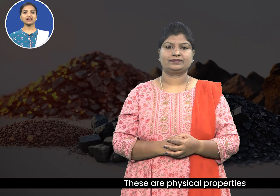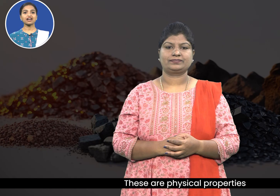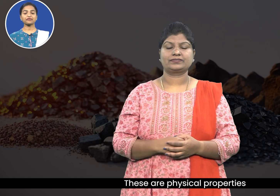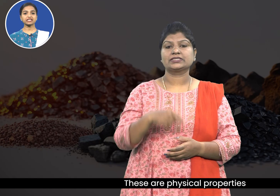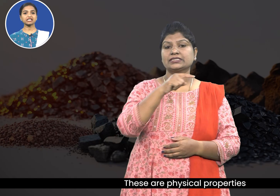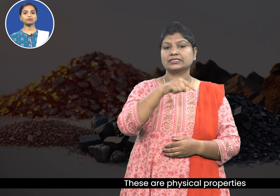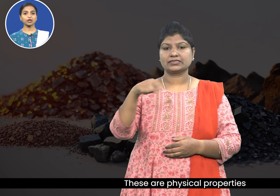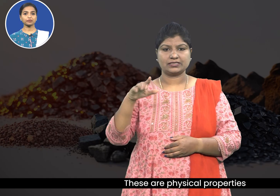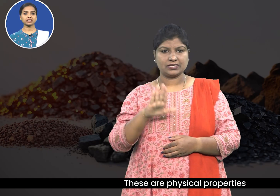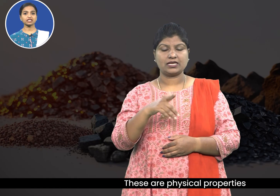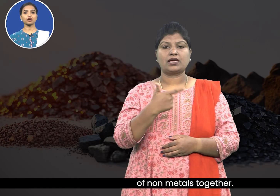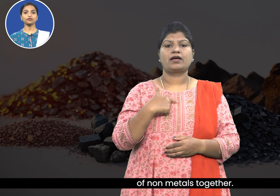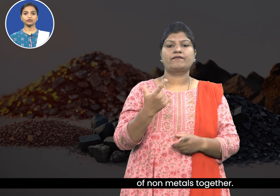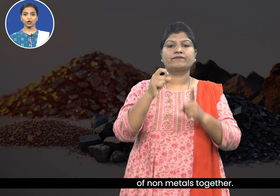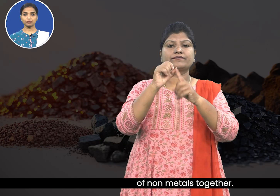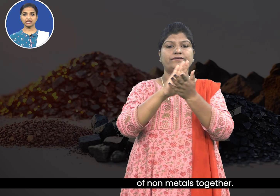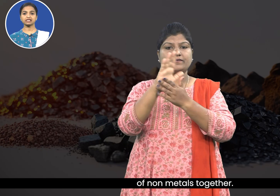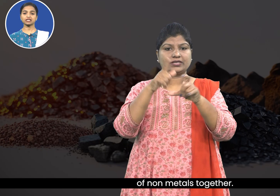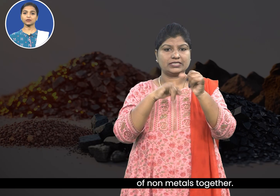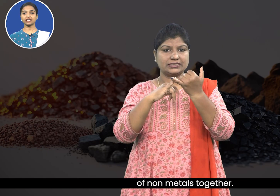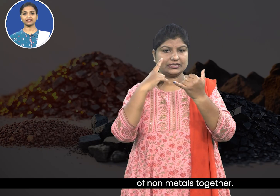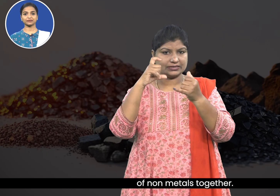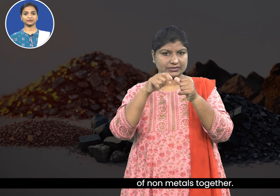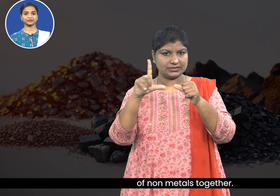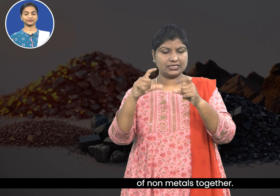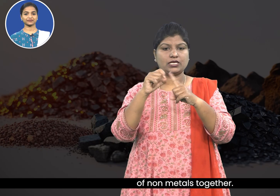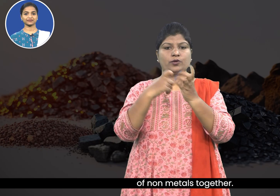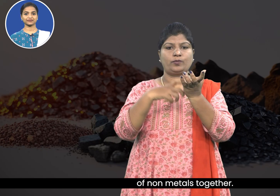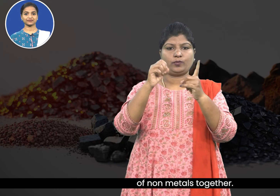These are physical properties of non-metals together.